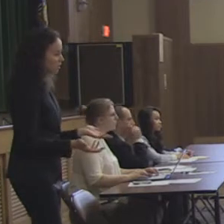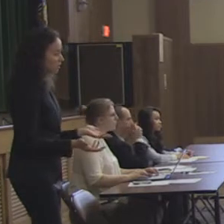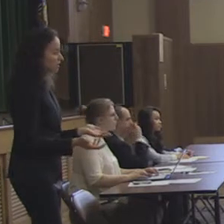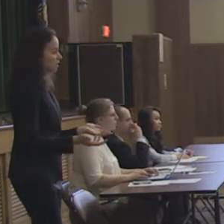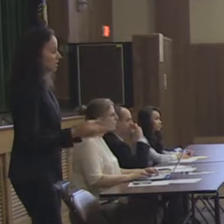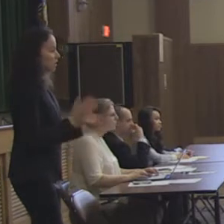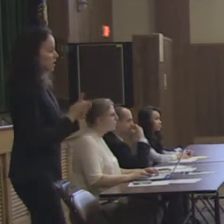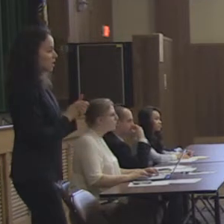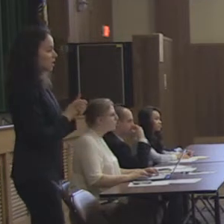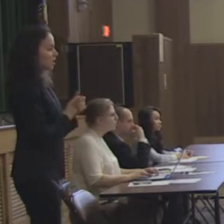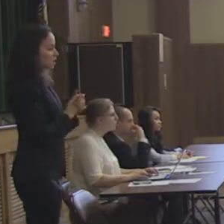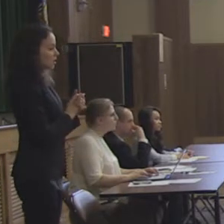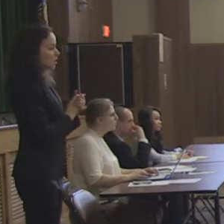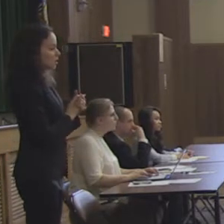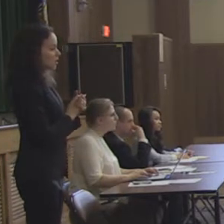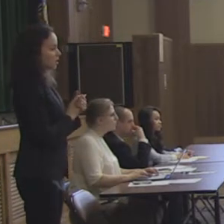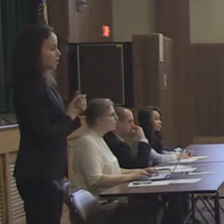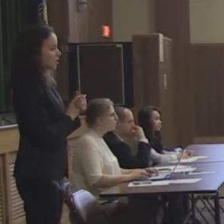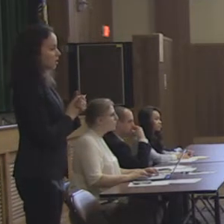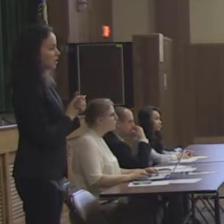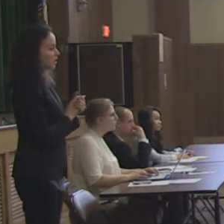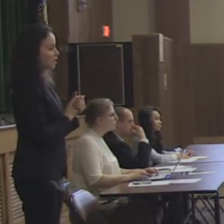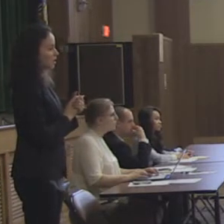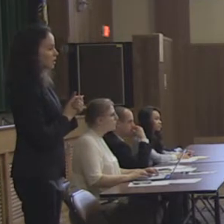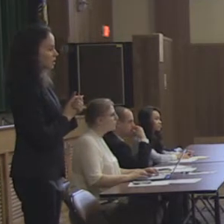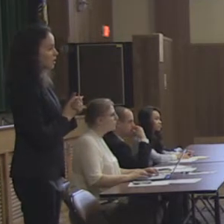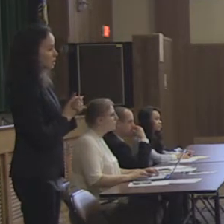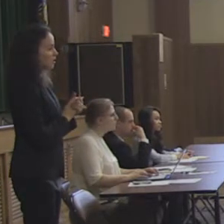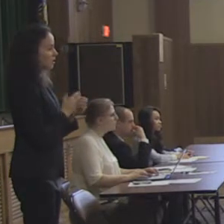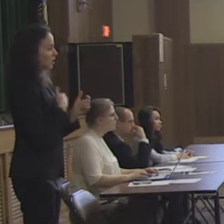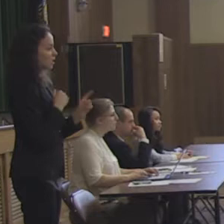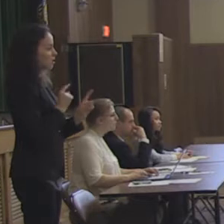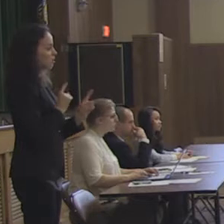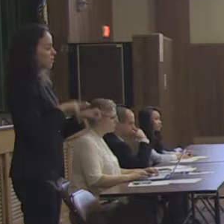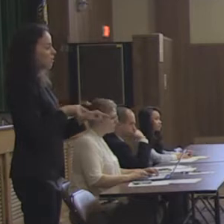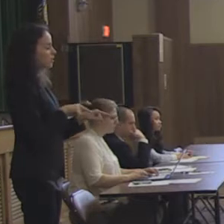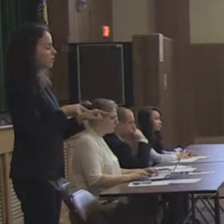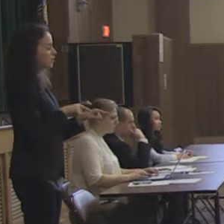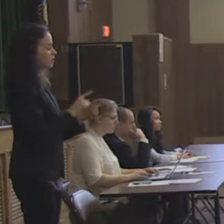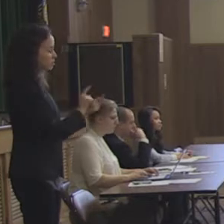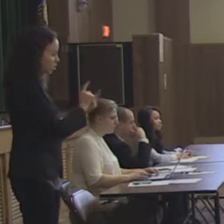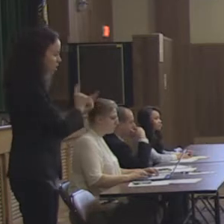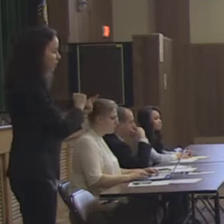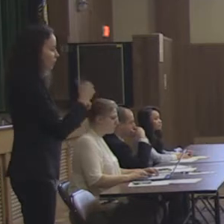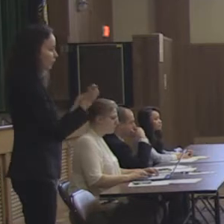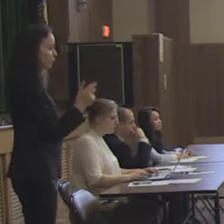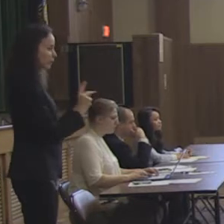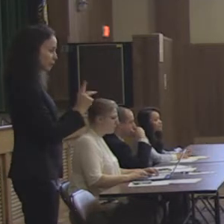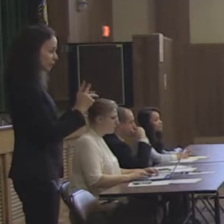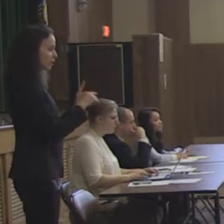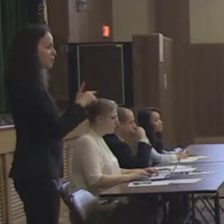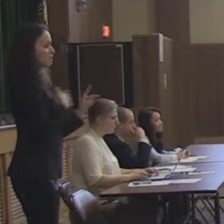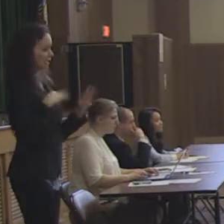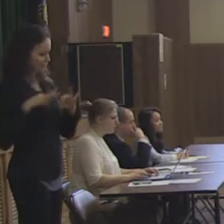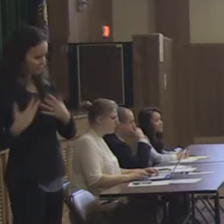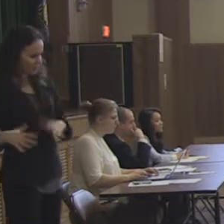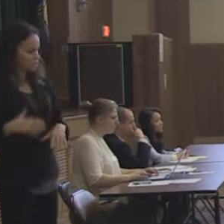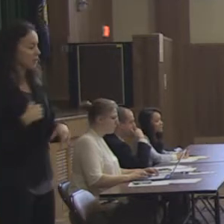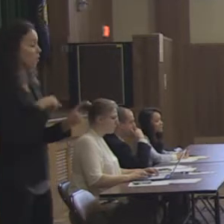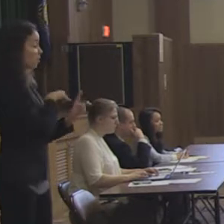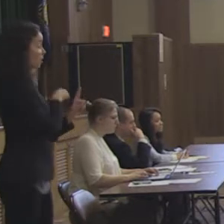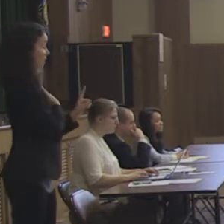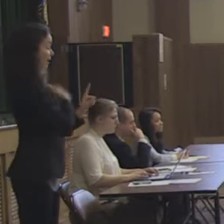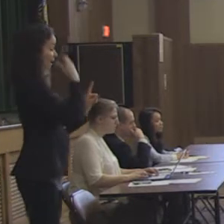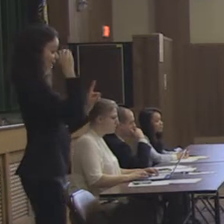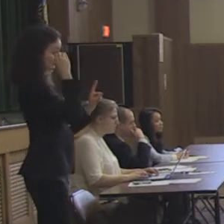to some organizations. I had other people that had these issues in my family. I had a cousin that couldn't